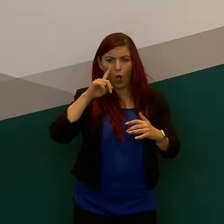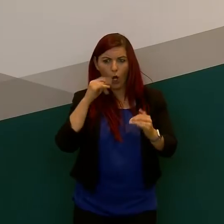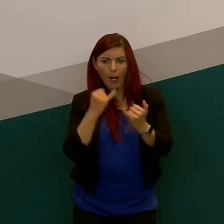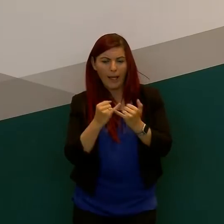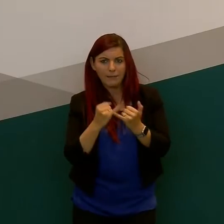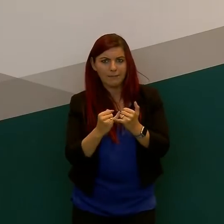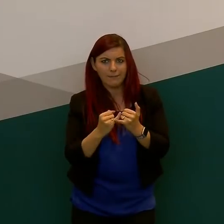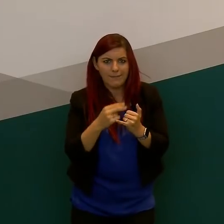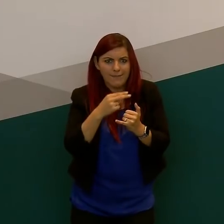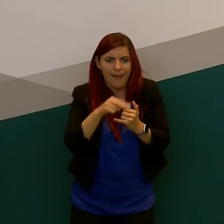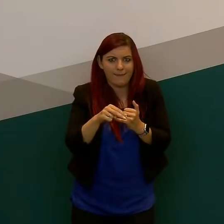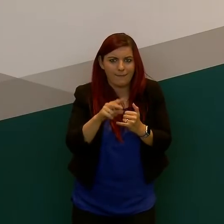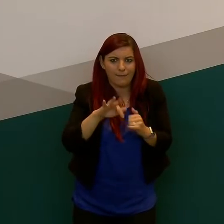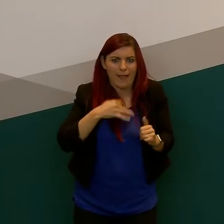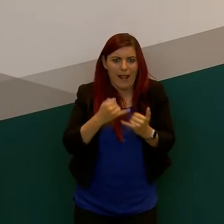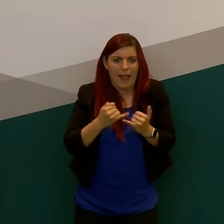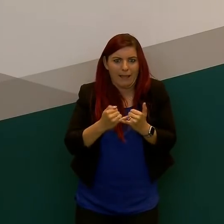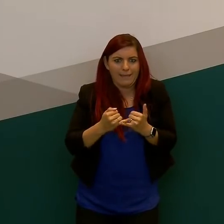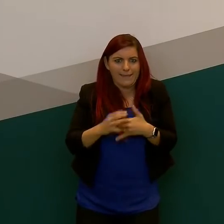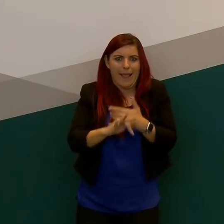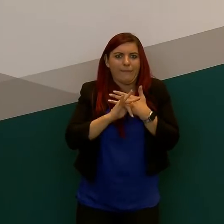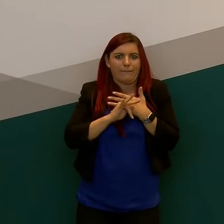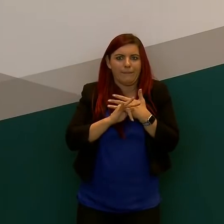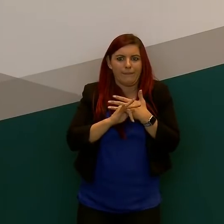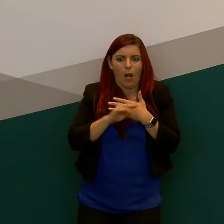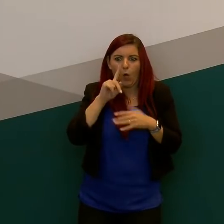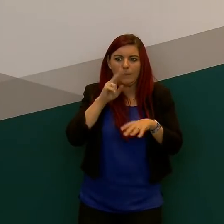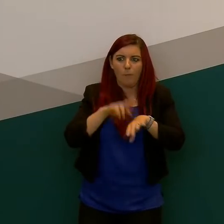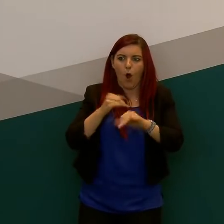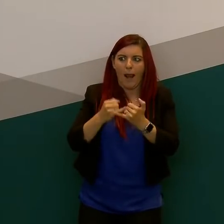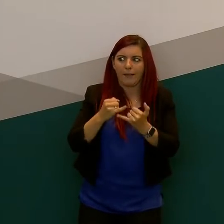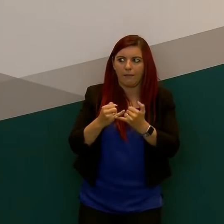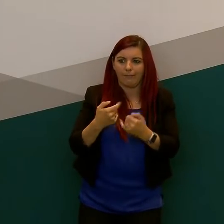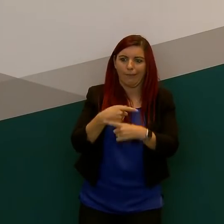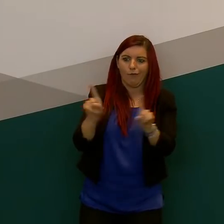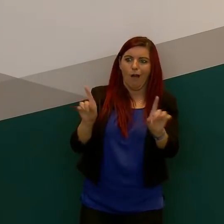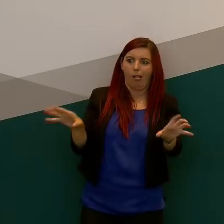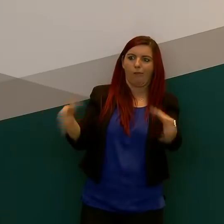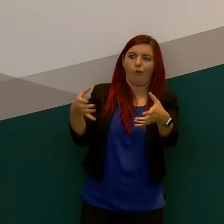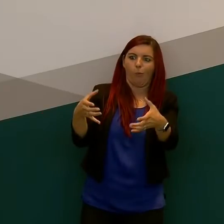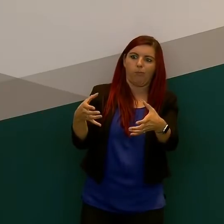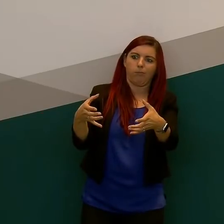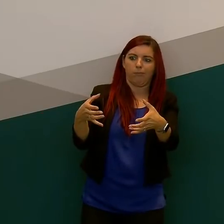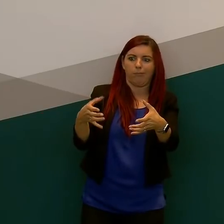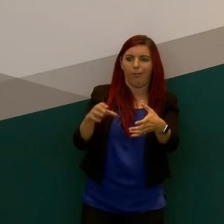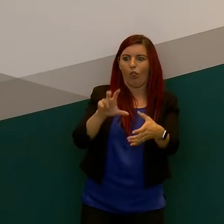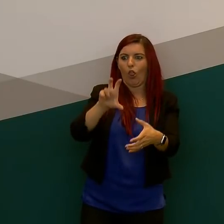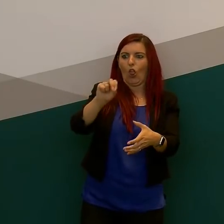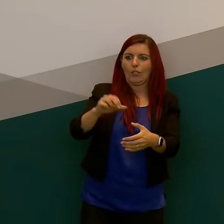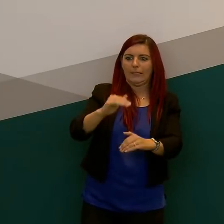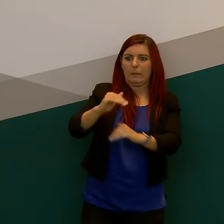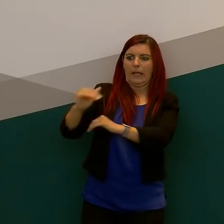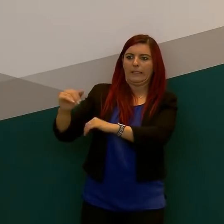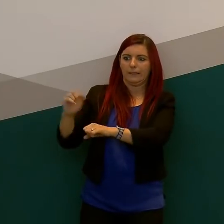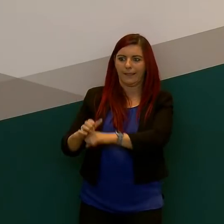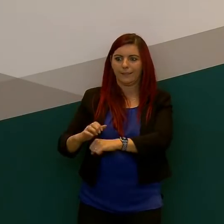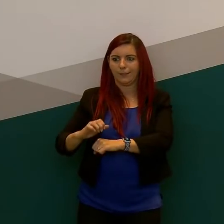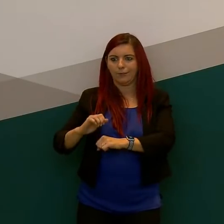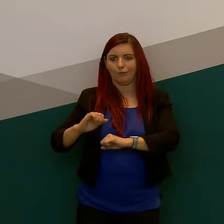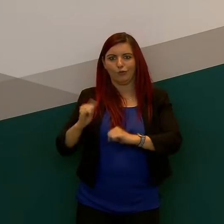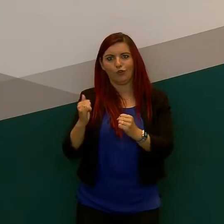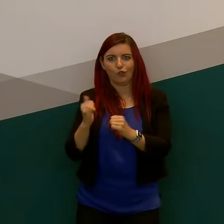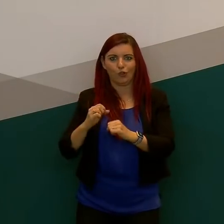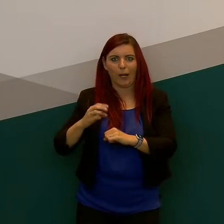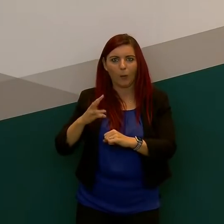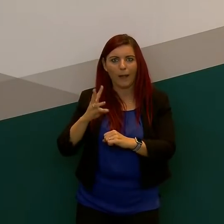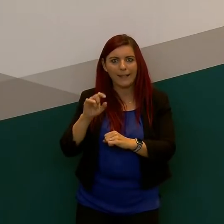you've given of the 30 pints and a basket of chicken wings, I think you said. That doesn't sound like the kind of